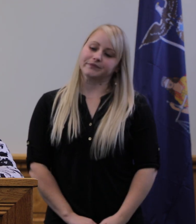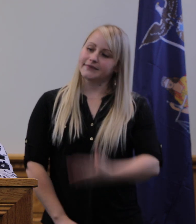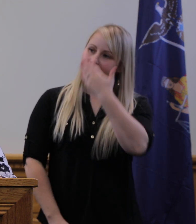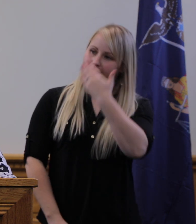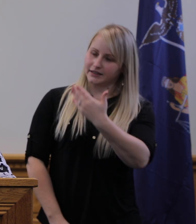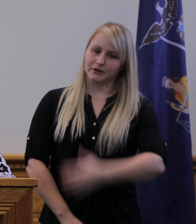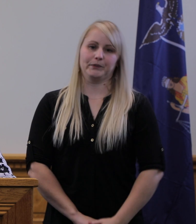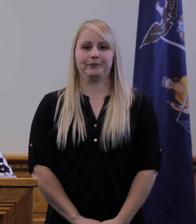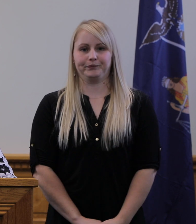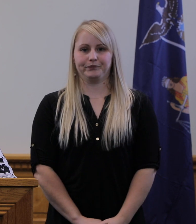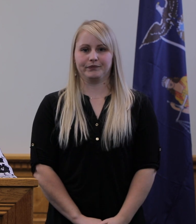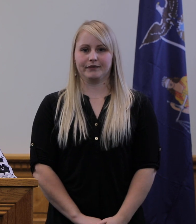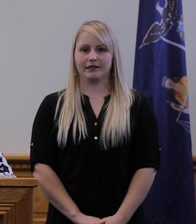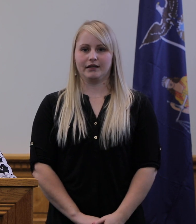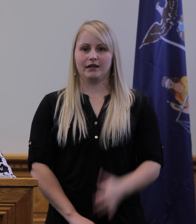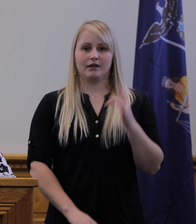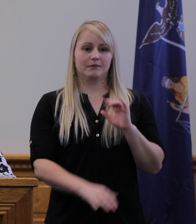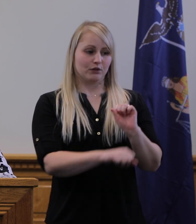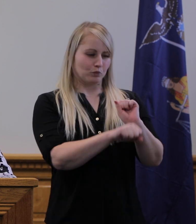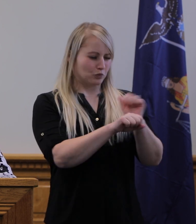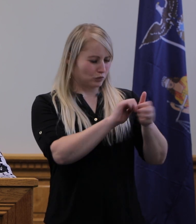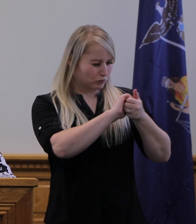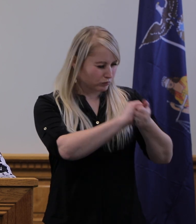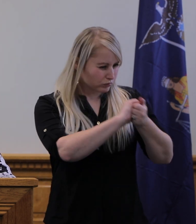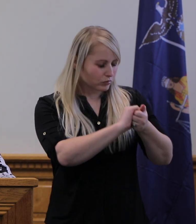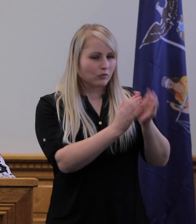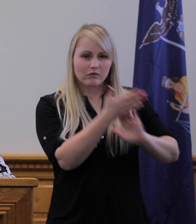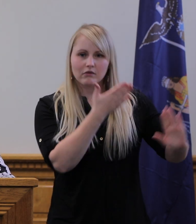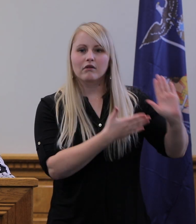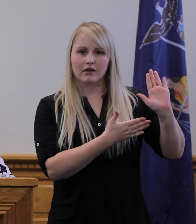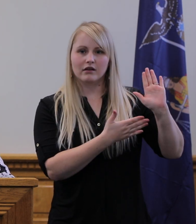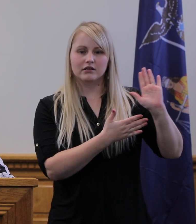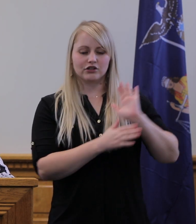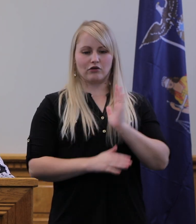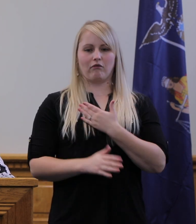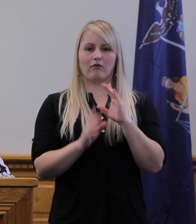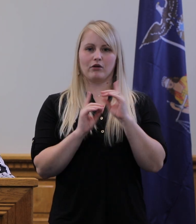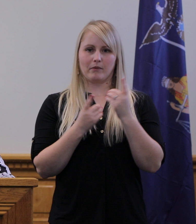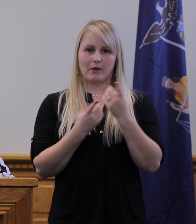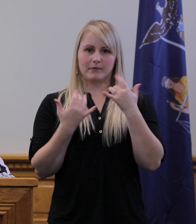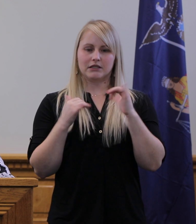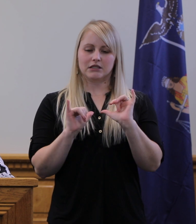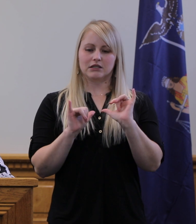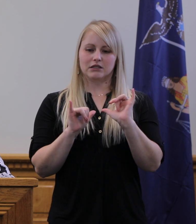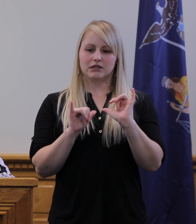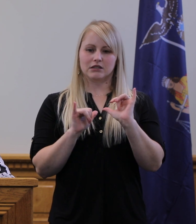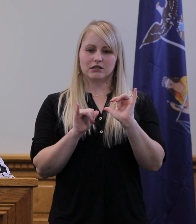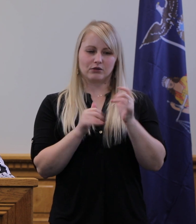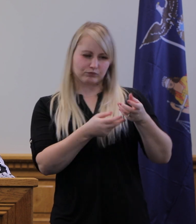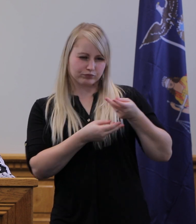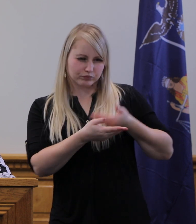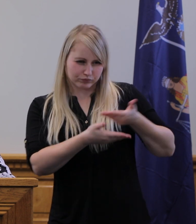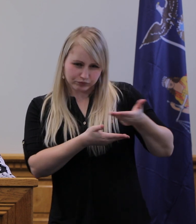Thank you. Besides working closely with SUNY Oswego, our department continues to consult with local school districts on a daily